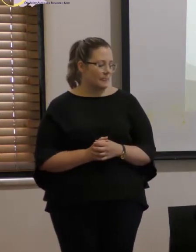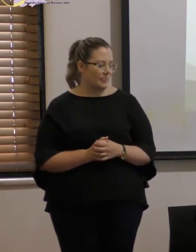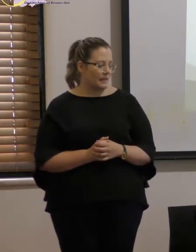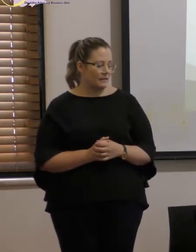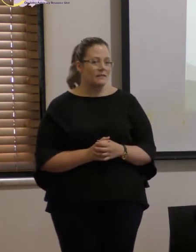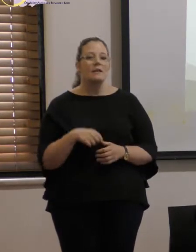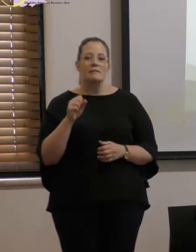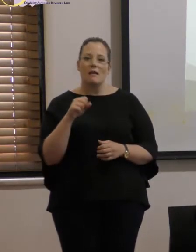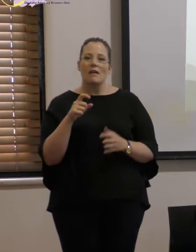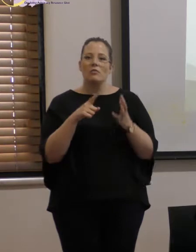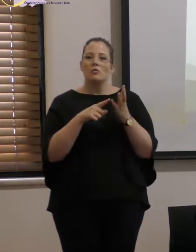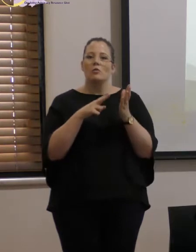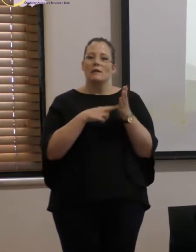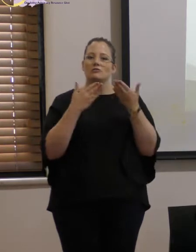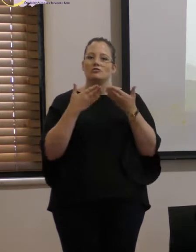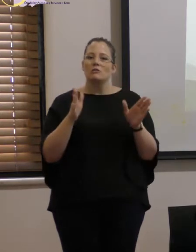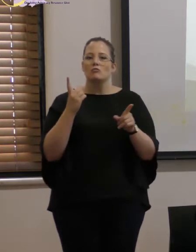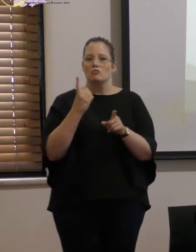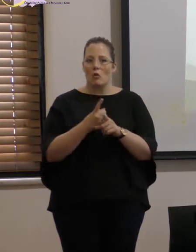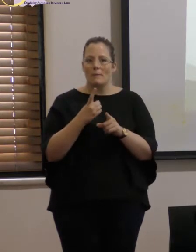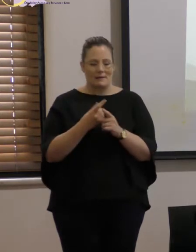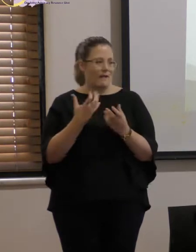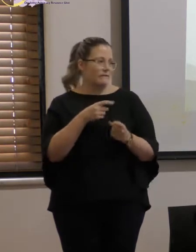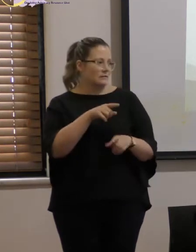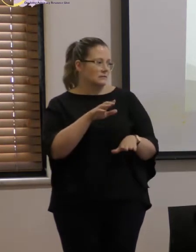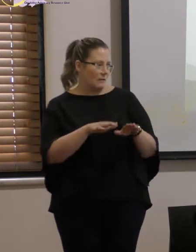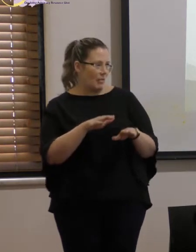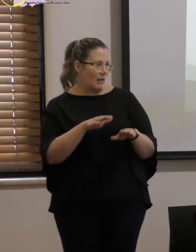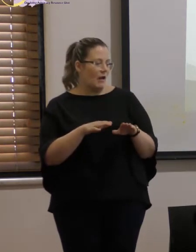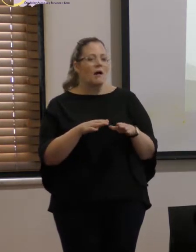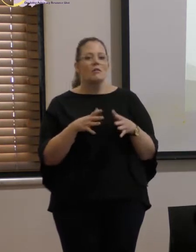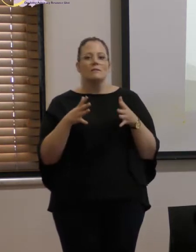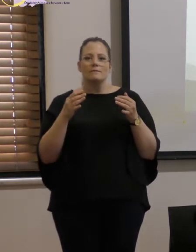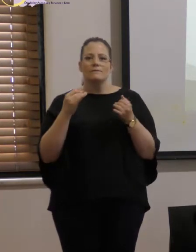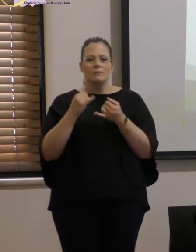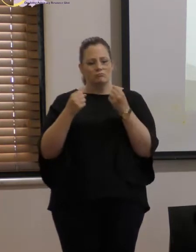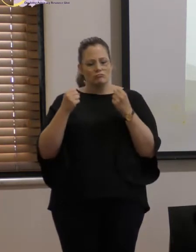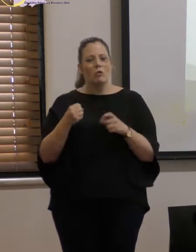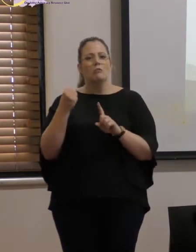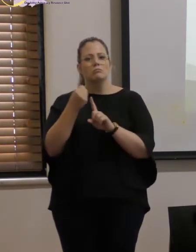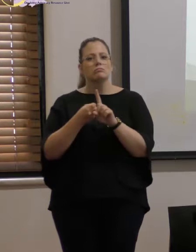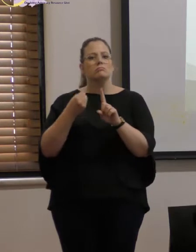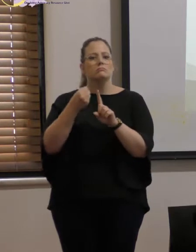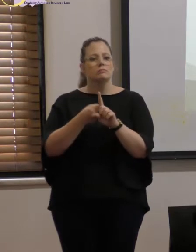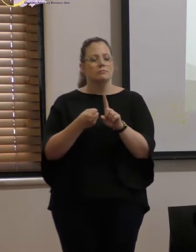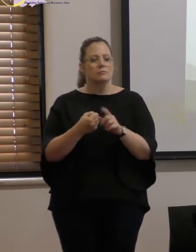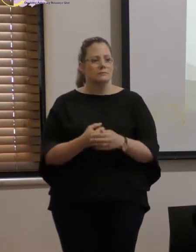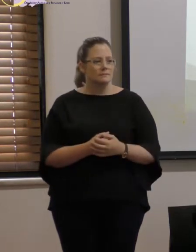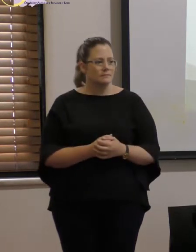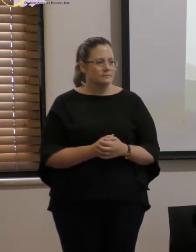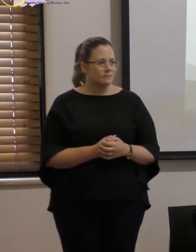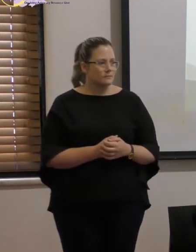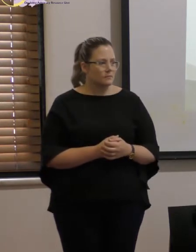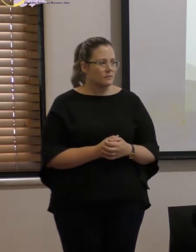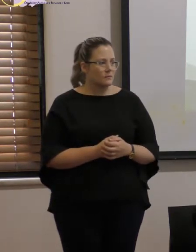the general comment as well, but there's a really strong movement around that, and I think that also around we do have a really vocal